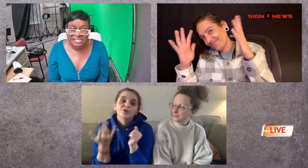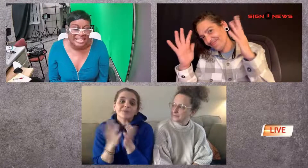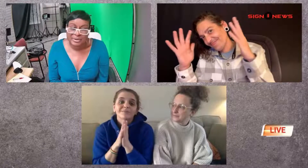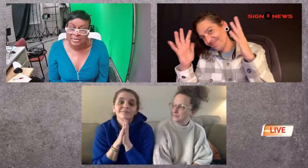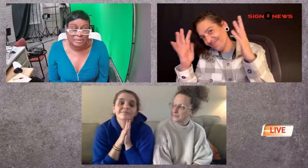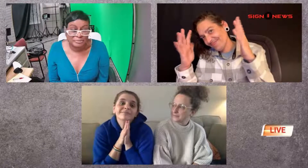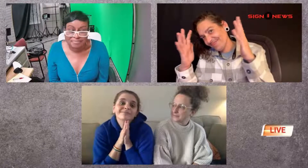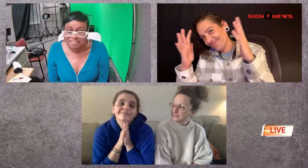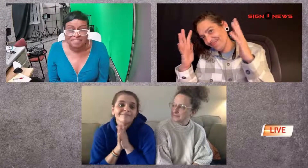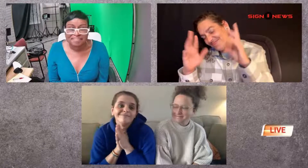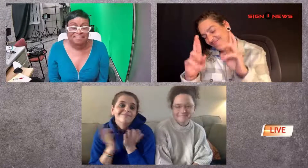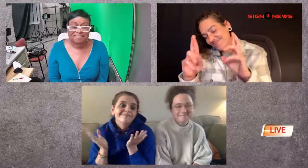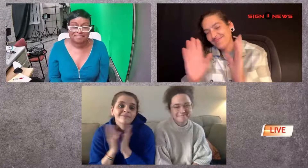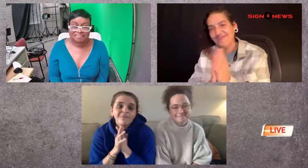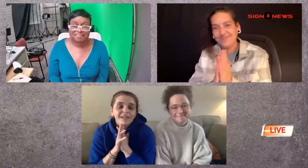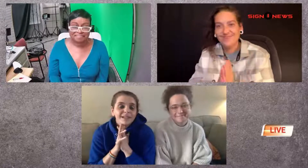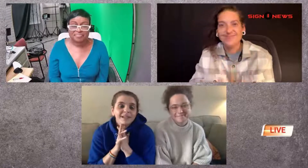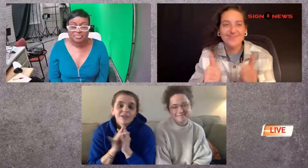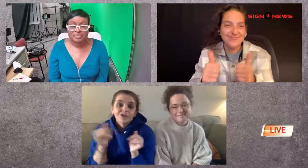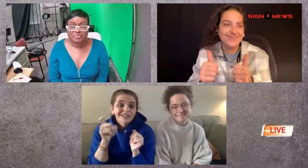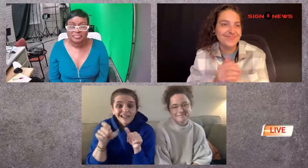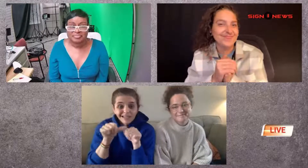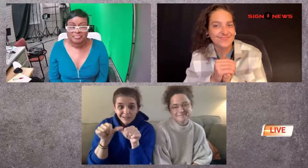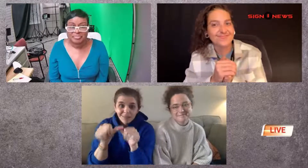release that. I don't know.